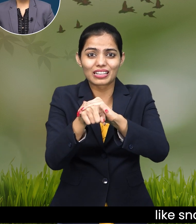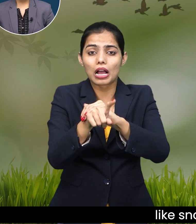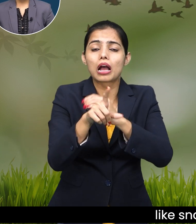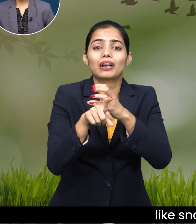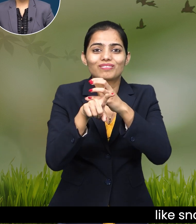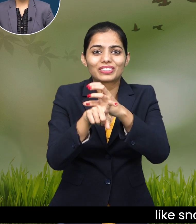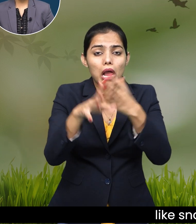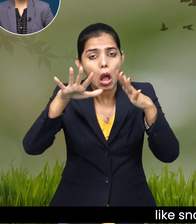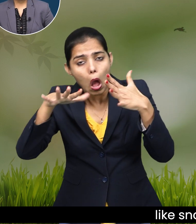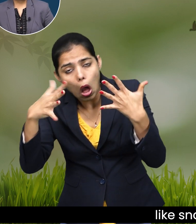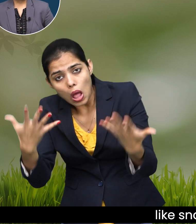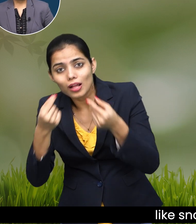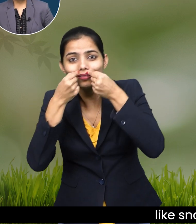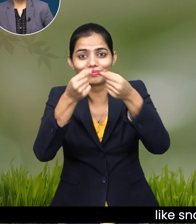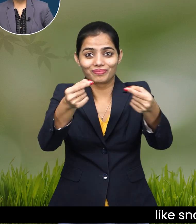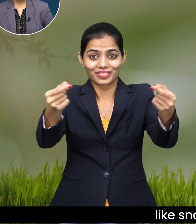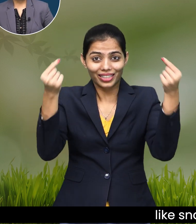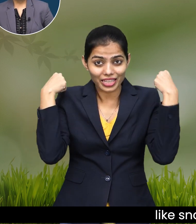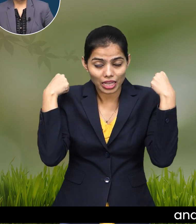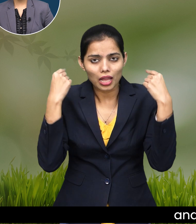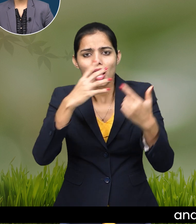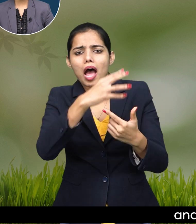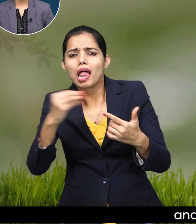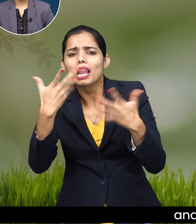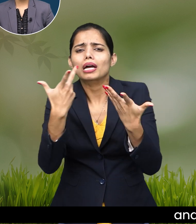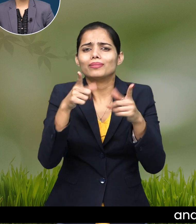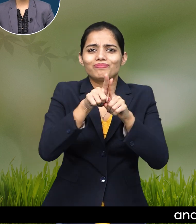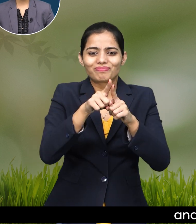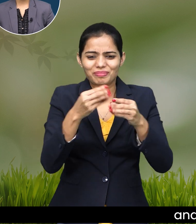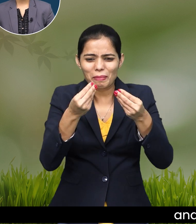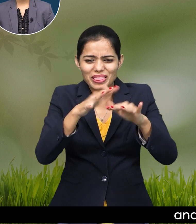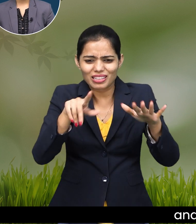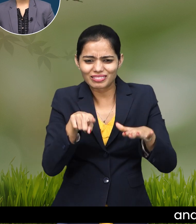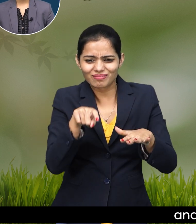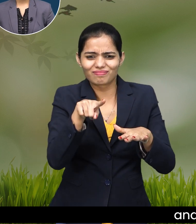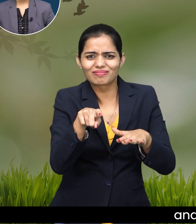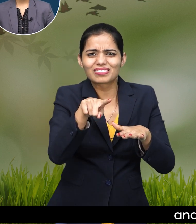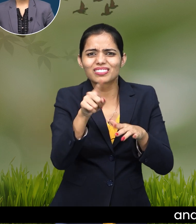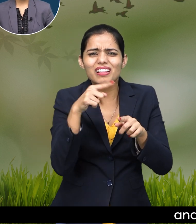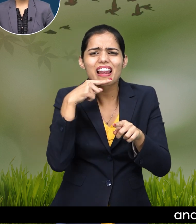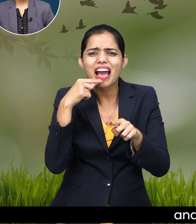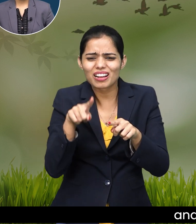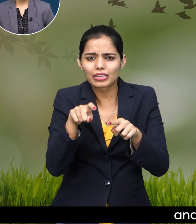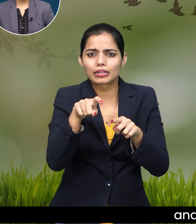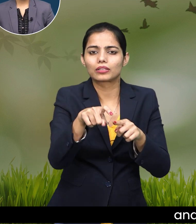snails, cockroaches, and earthworms.